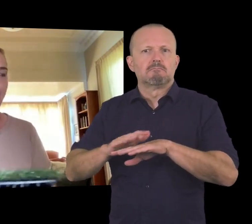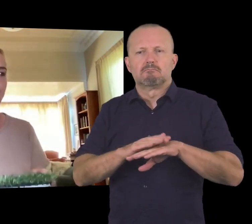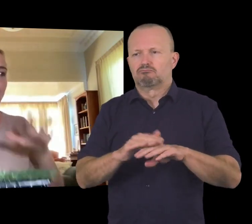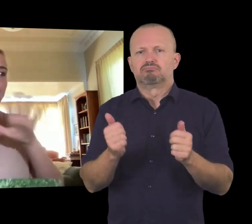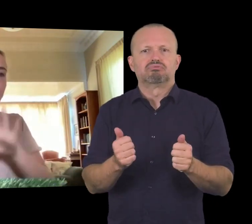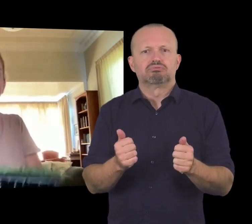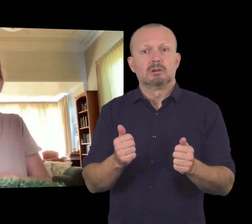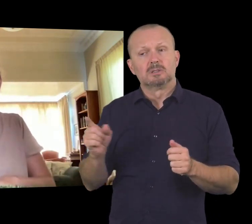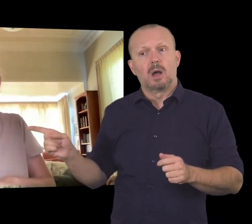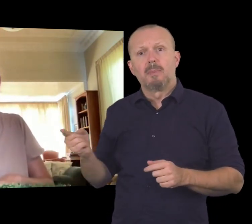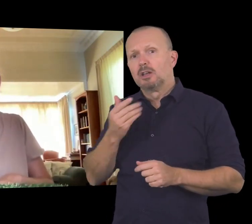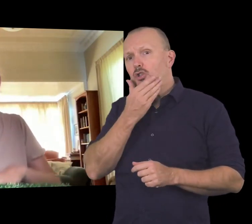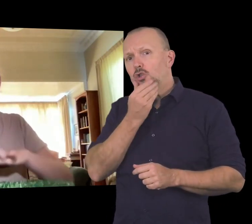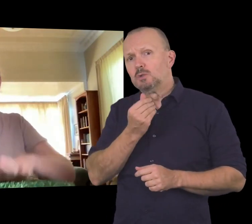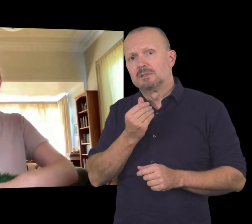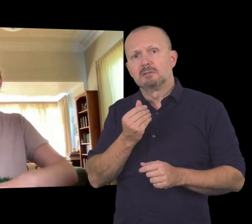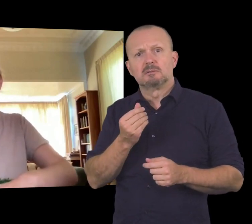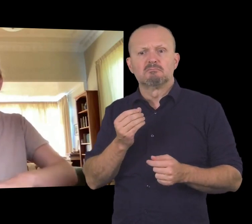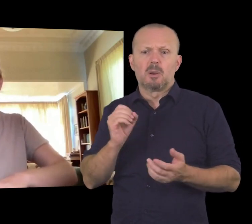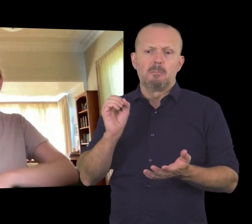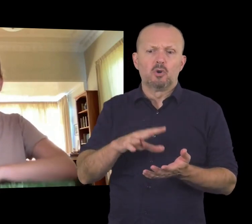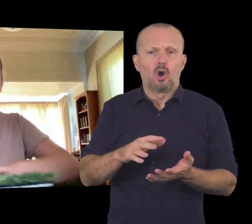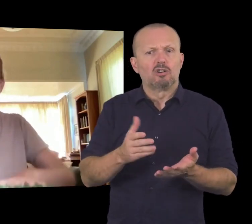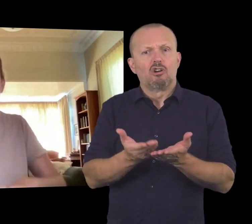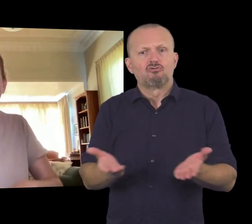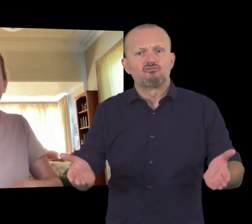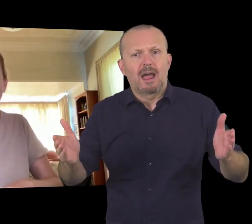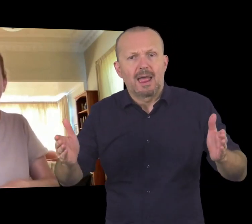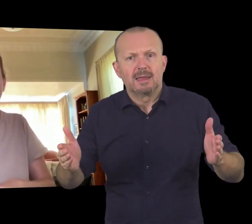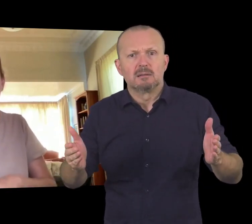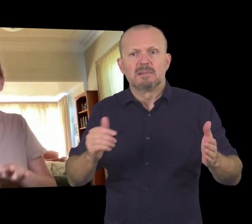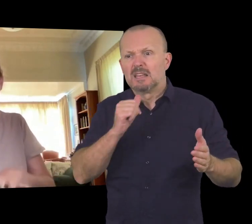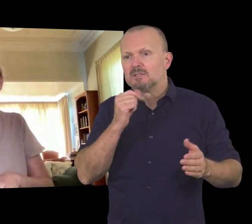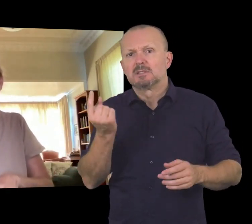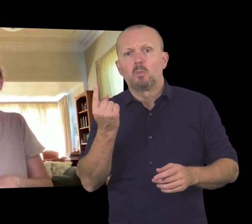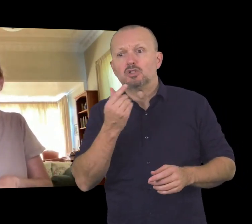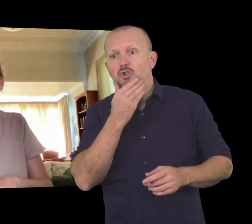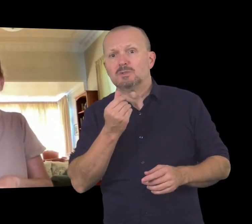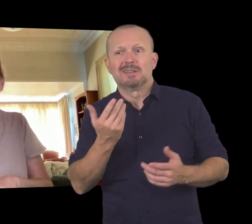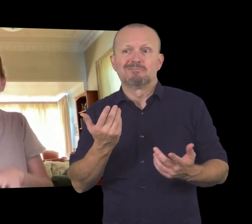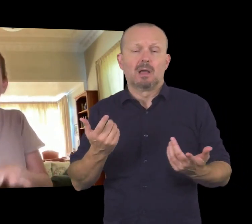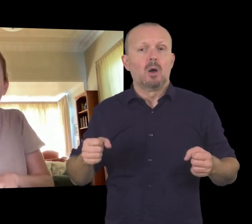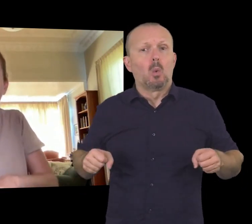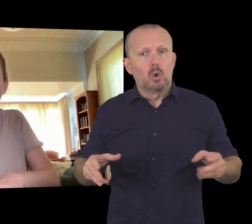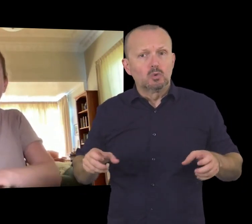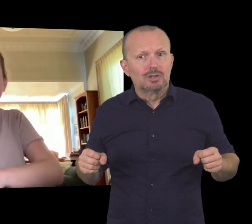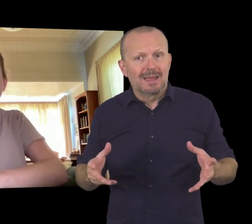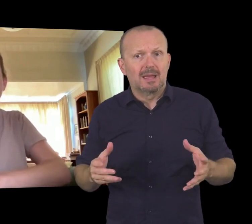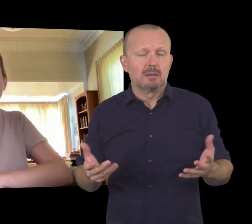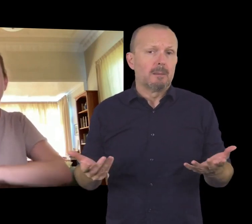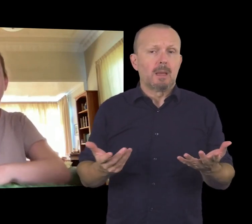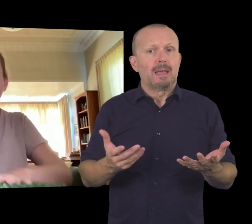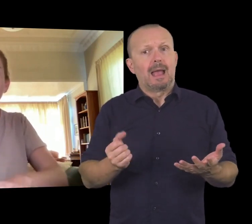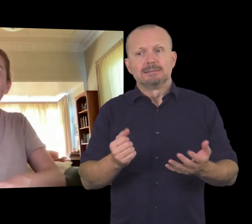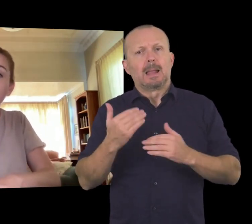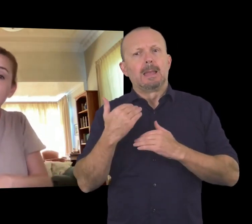it to put on a little tray on if someone is using a wheelchair and